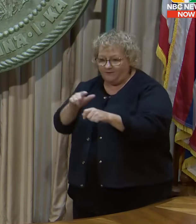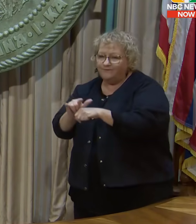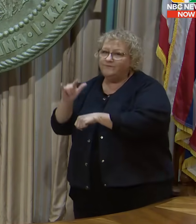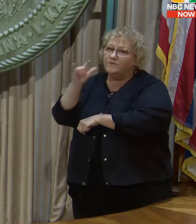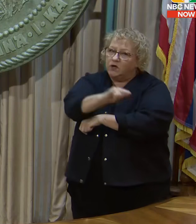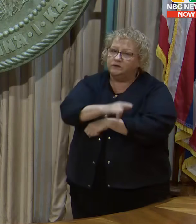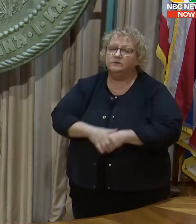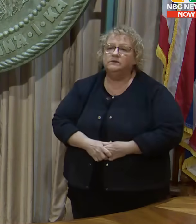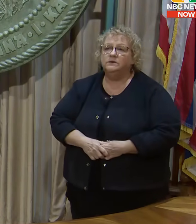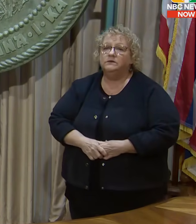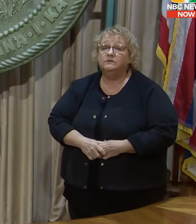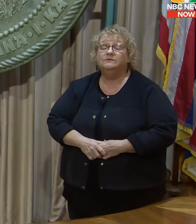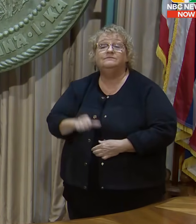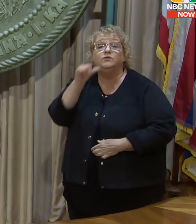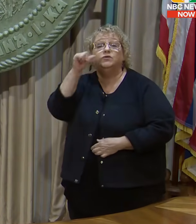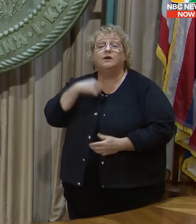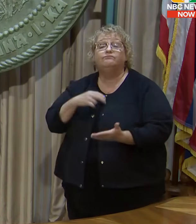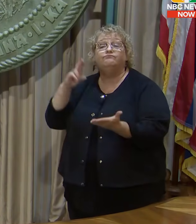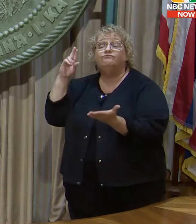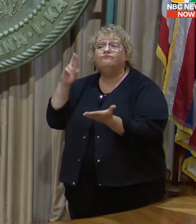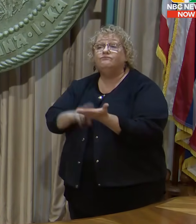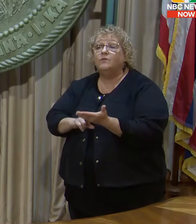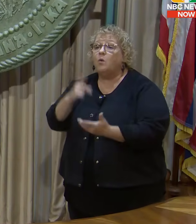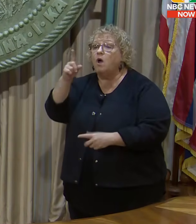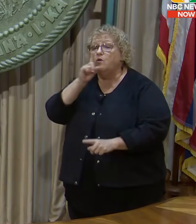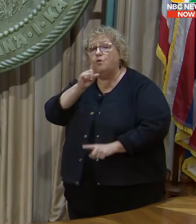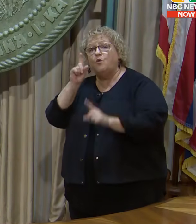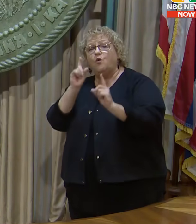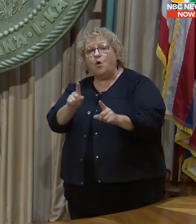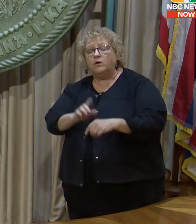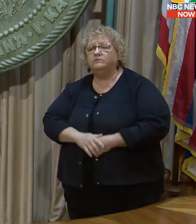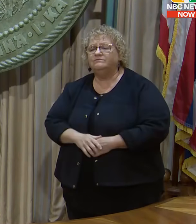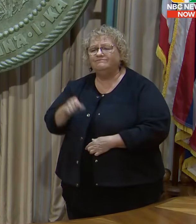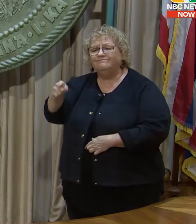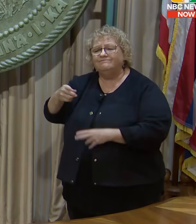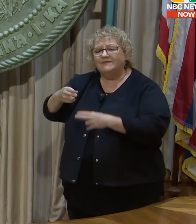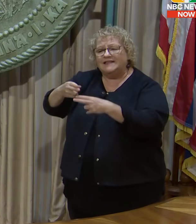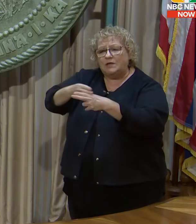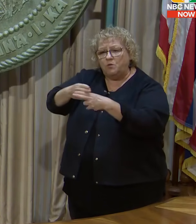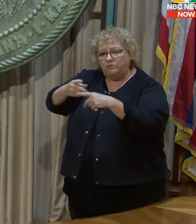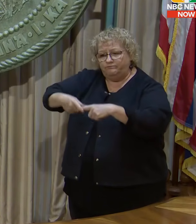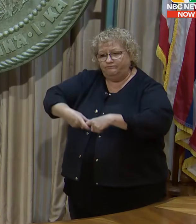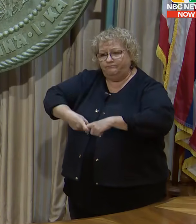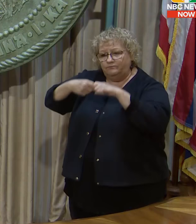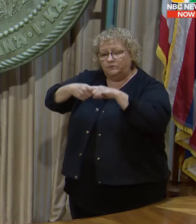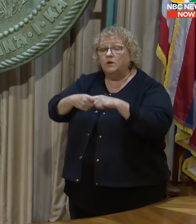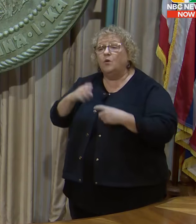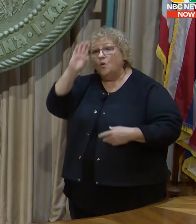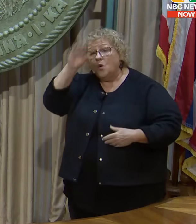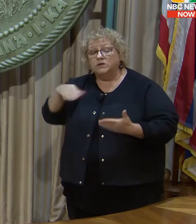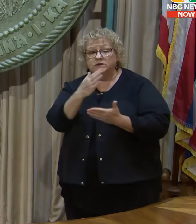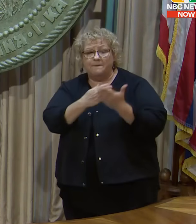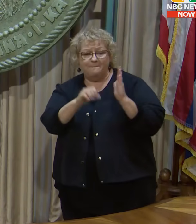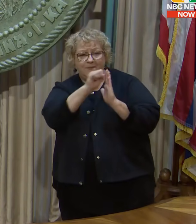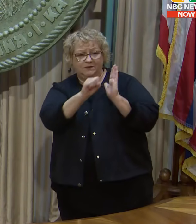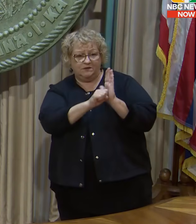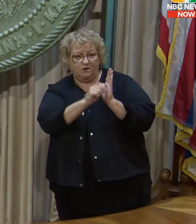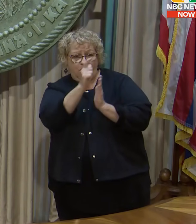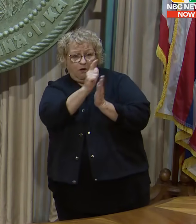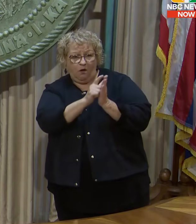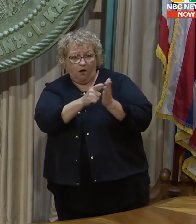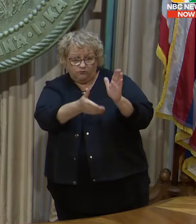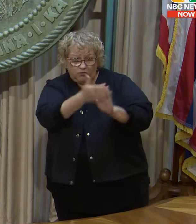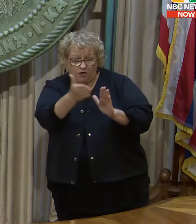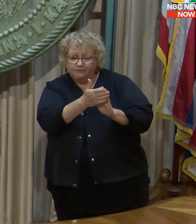Yesterday, I signed an executive order that will temporarily suspend select state laws for the purpose of enabling